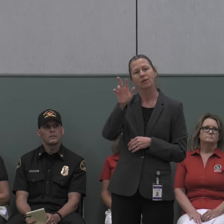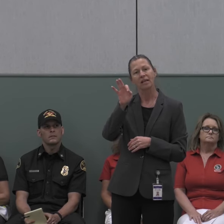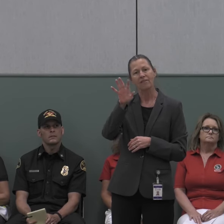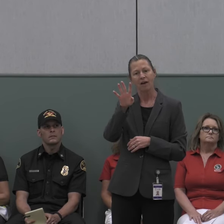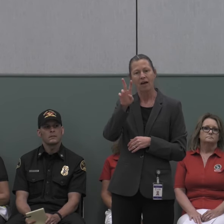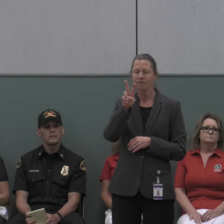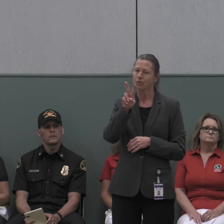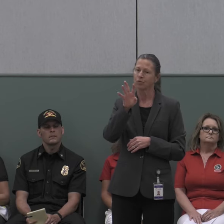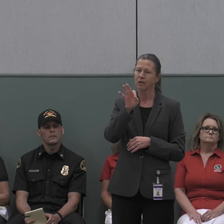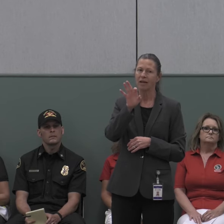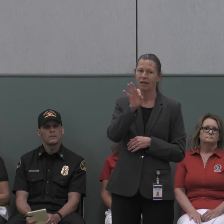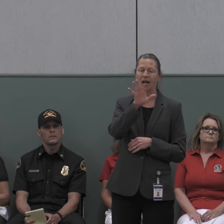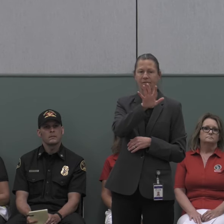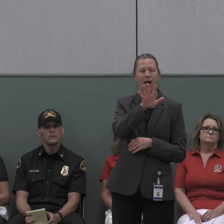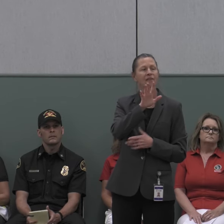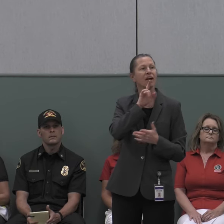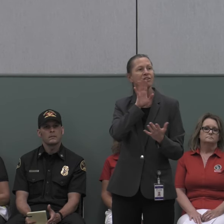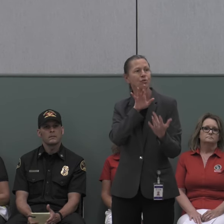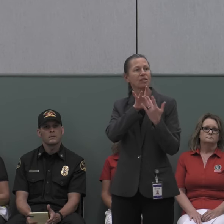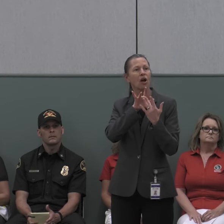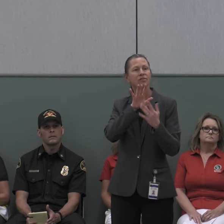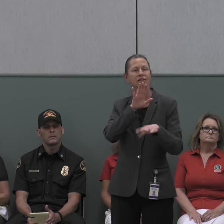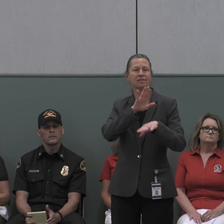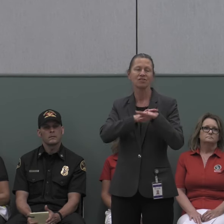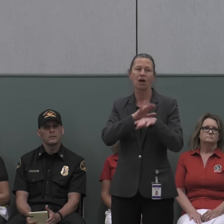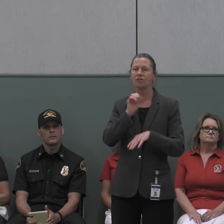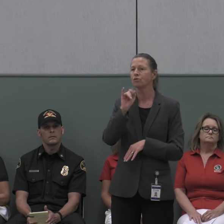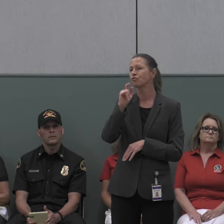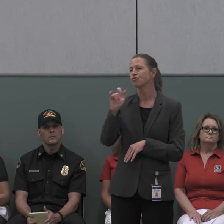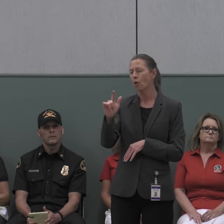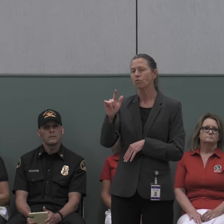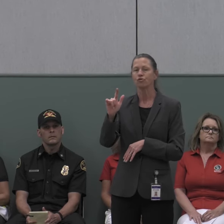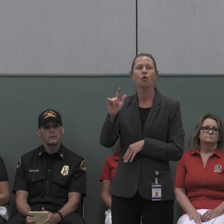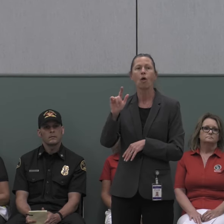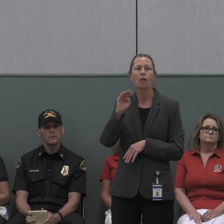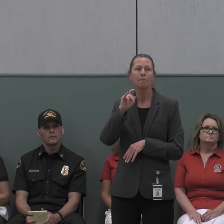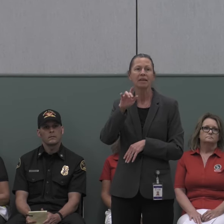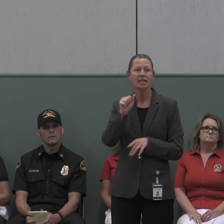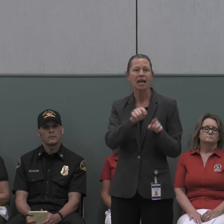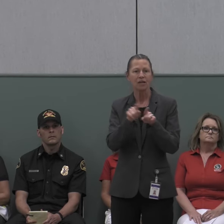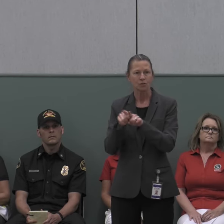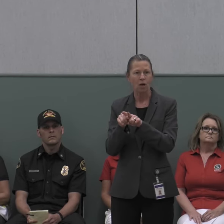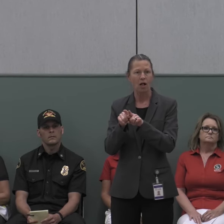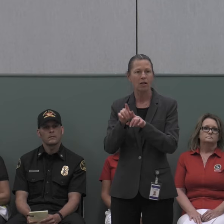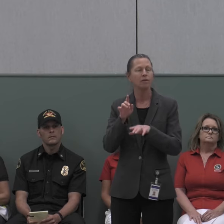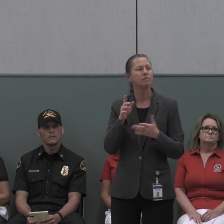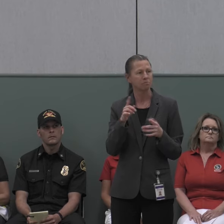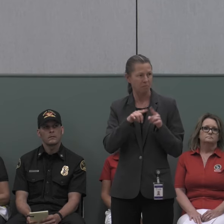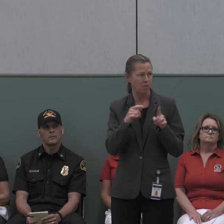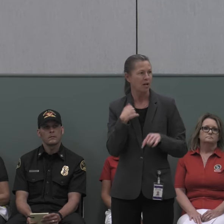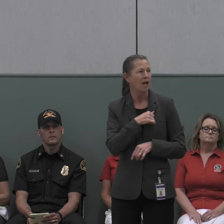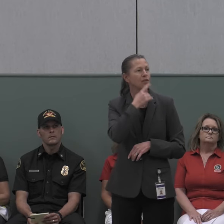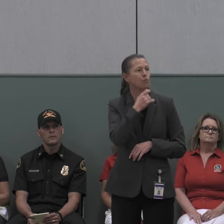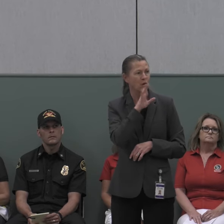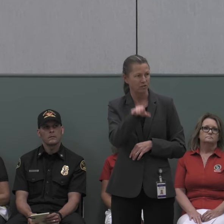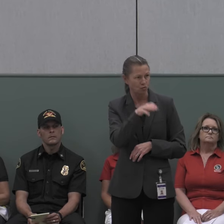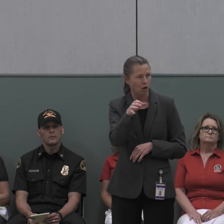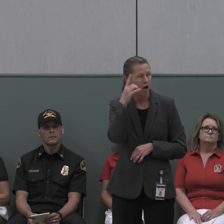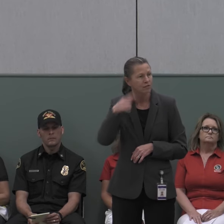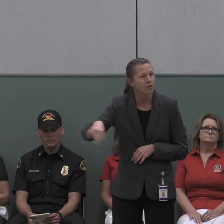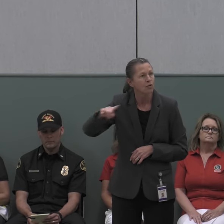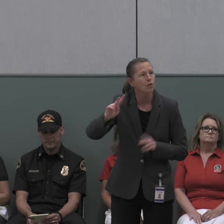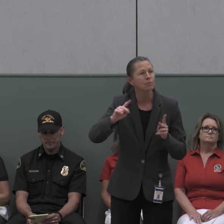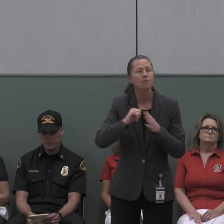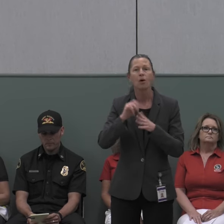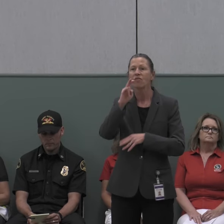661-395-2995, and you can reach us, of course, on social media and everything else that comes with that. But we have the Red Cross for those veterans who are out there. We have the Vet Center